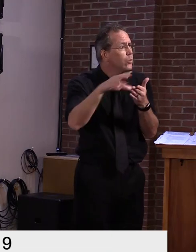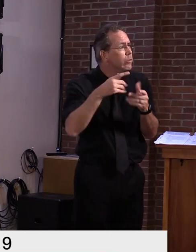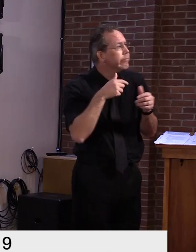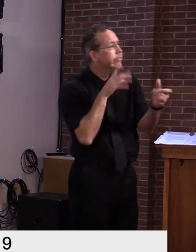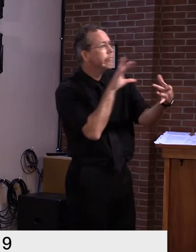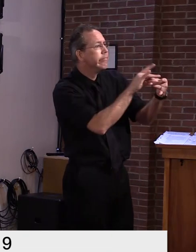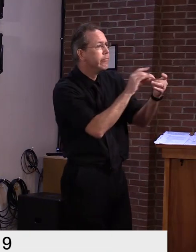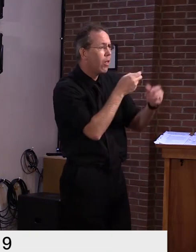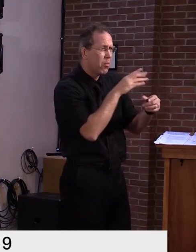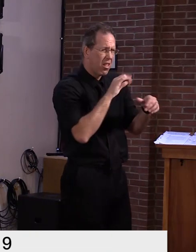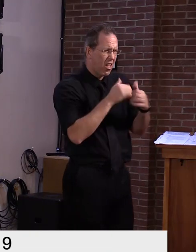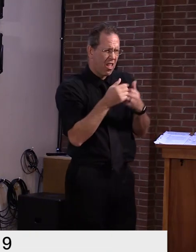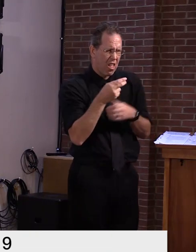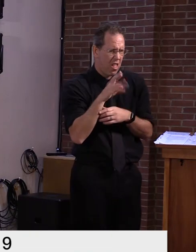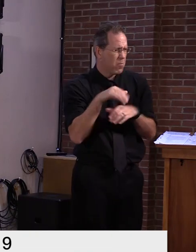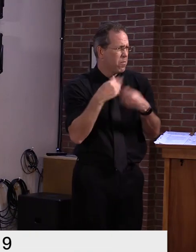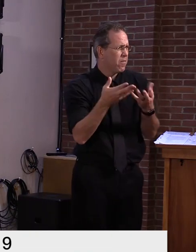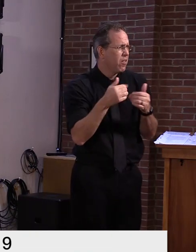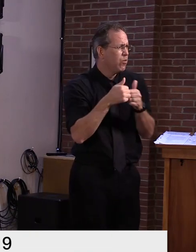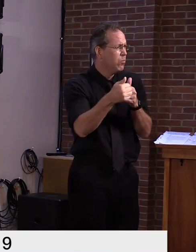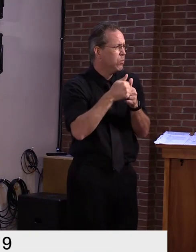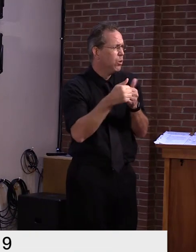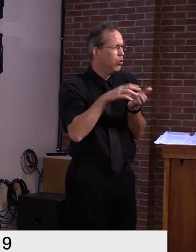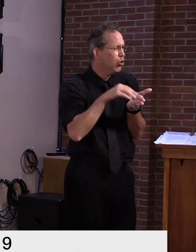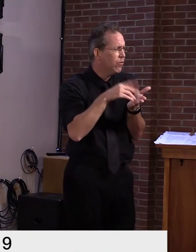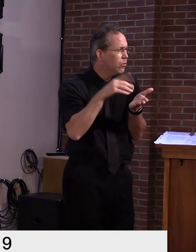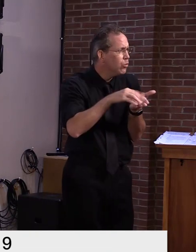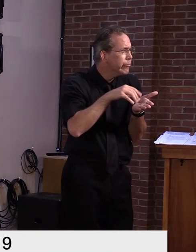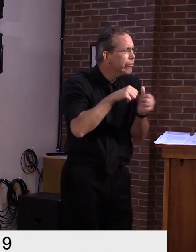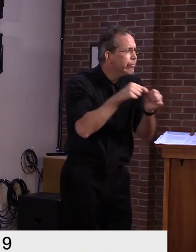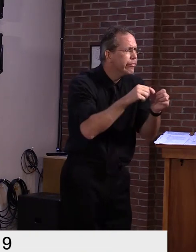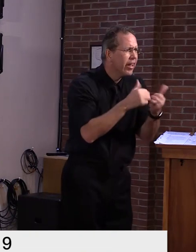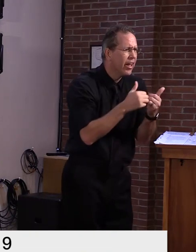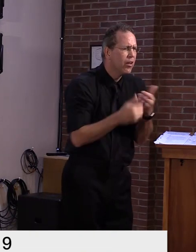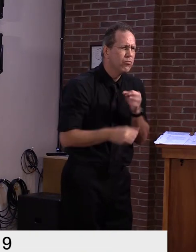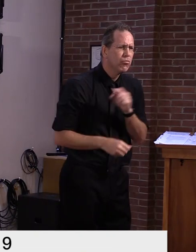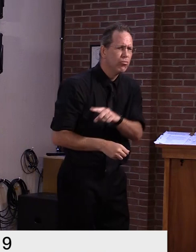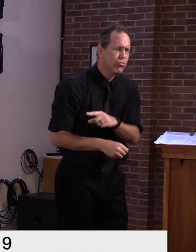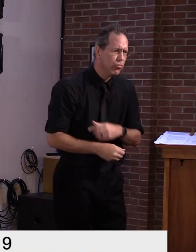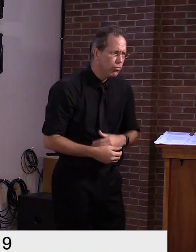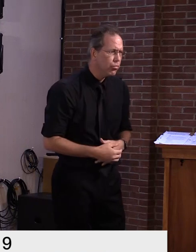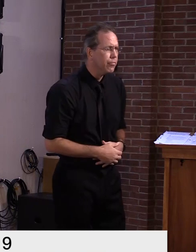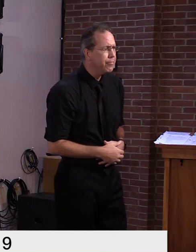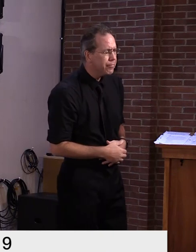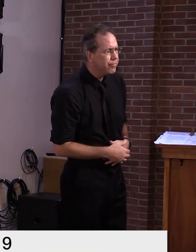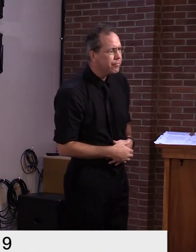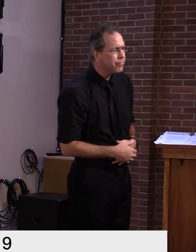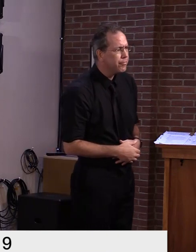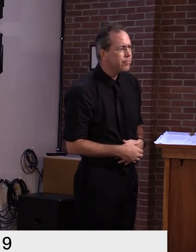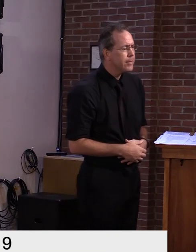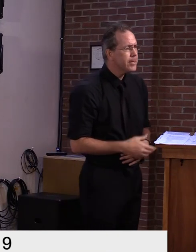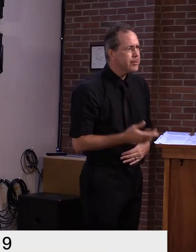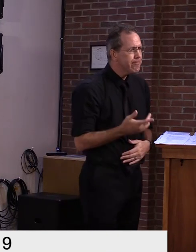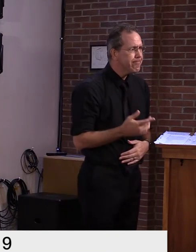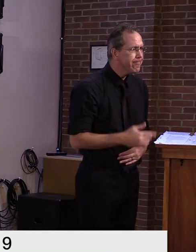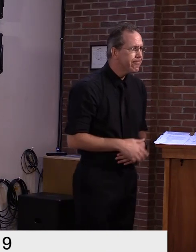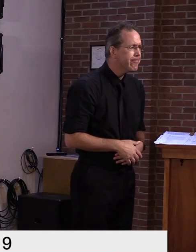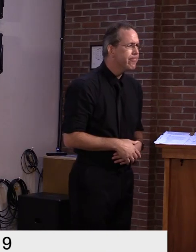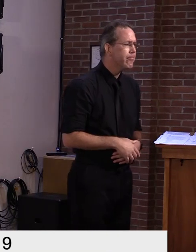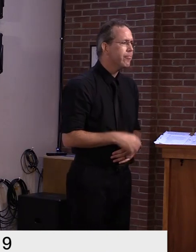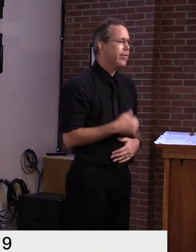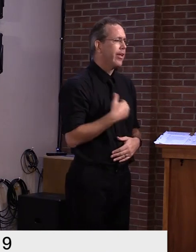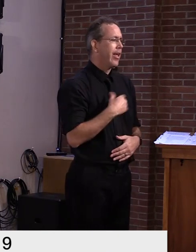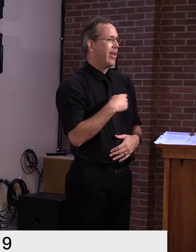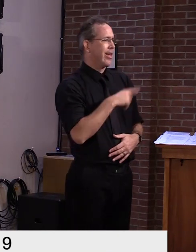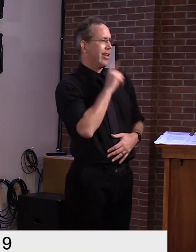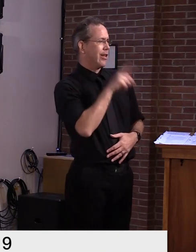I'm hoping that you know, the remote learning will go as planned. Obviously, it's going to be a